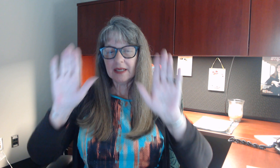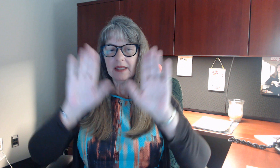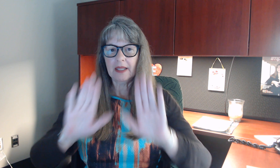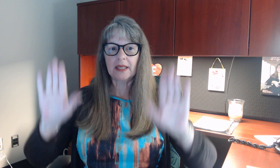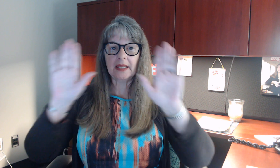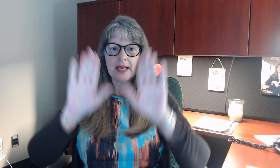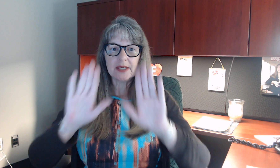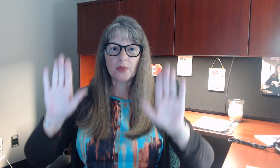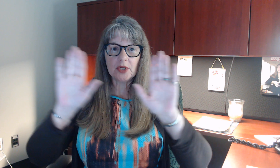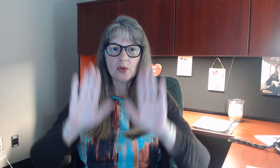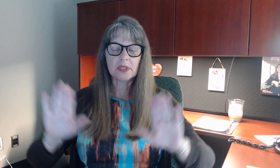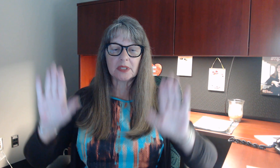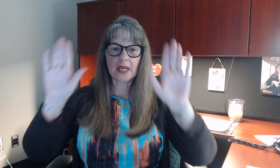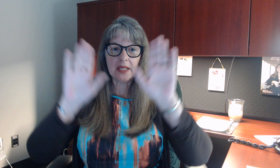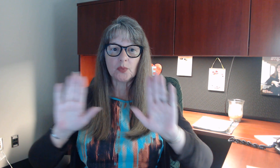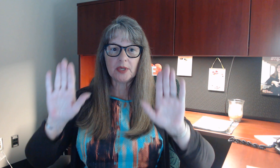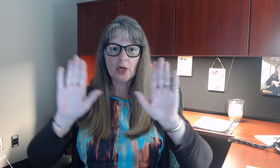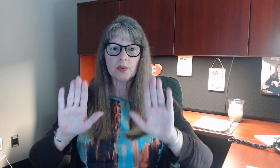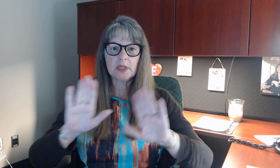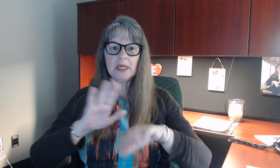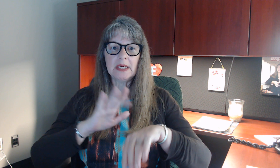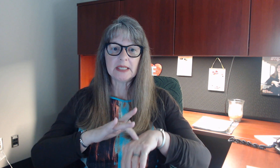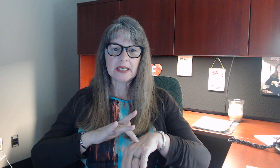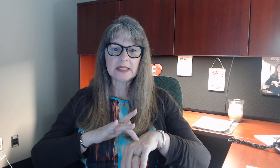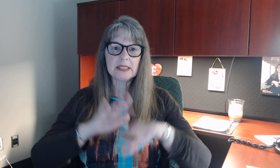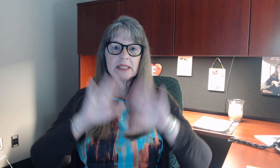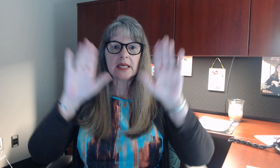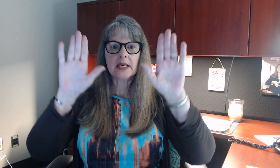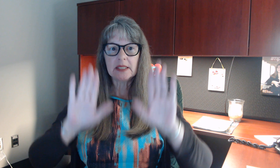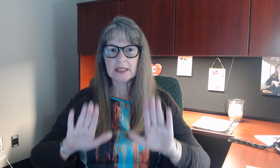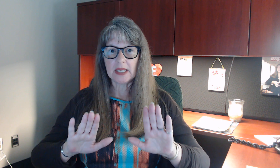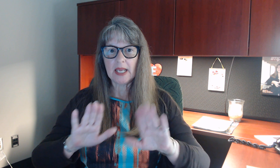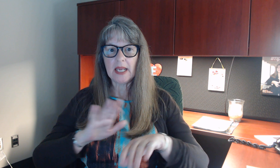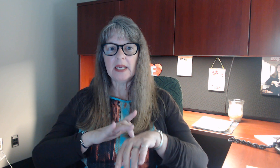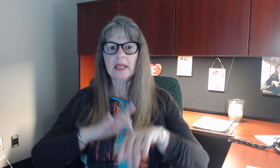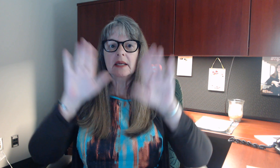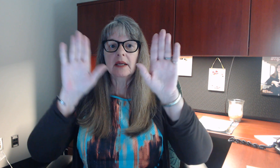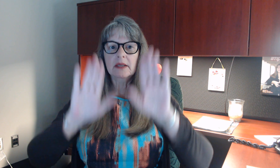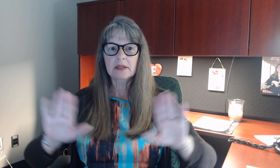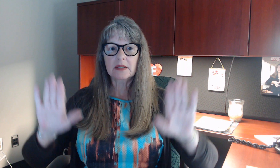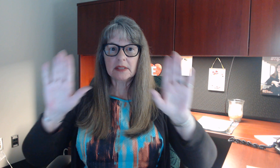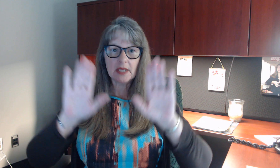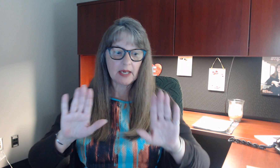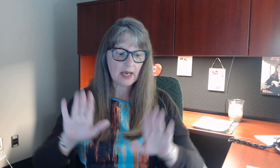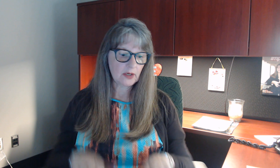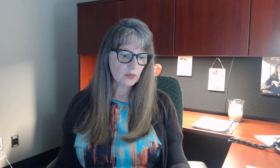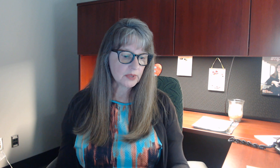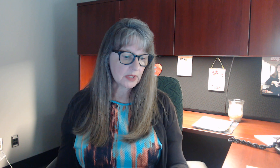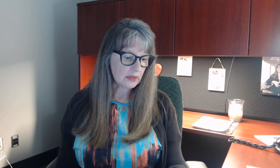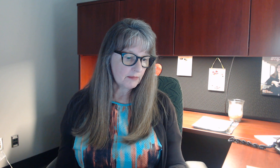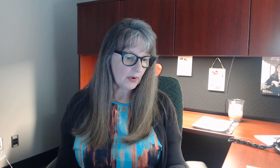Like the glass windows, the stained glass windows in Texas, Sunday. You'll see both of